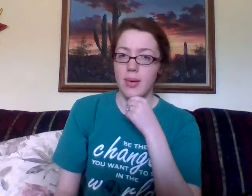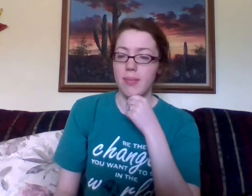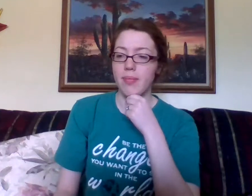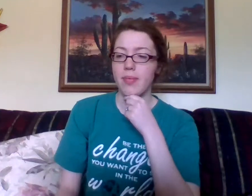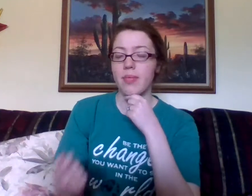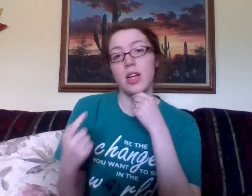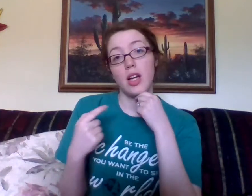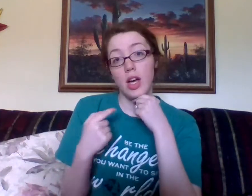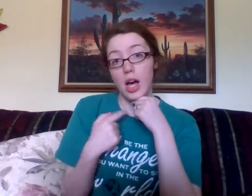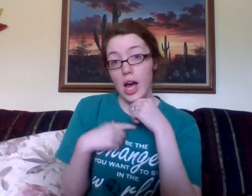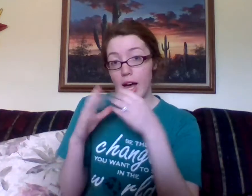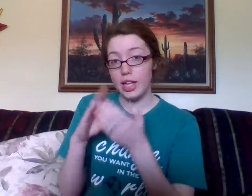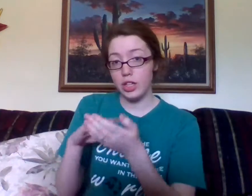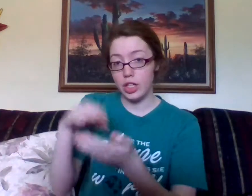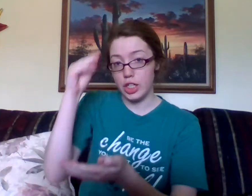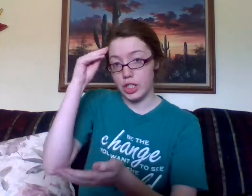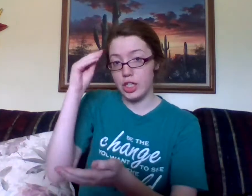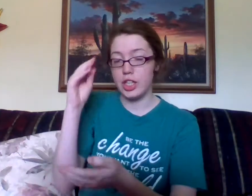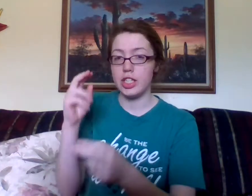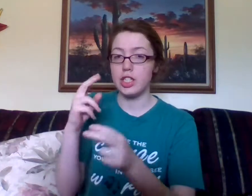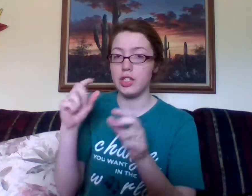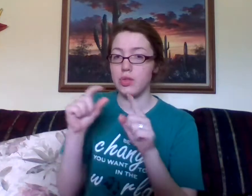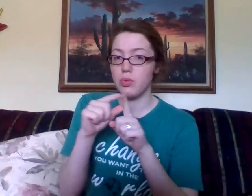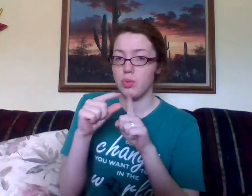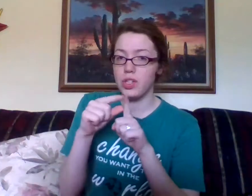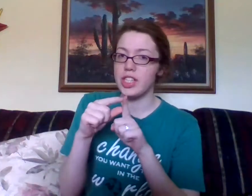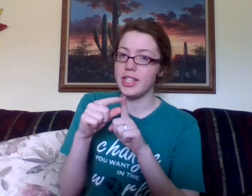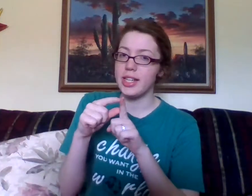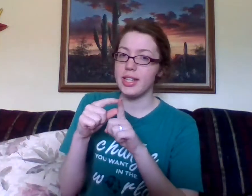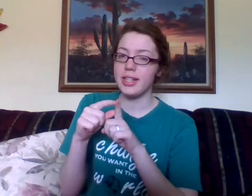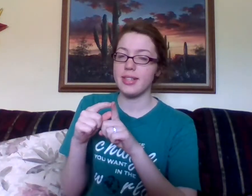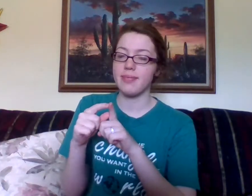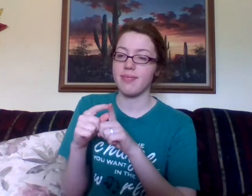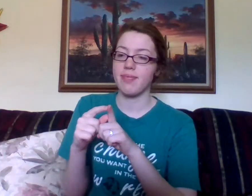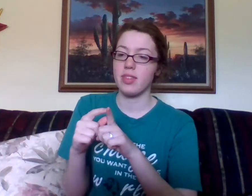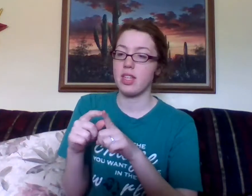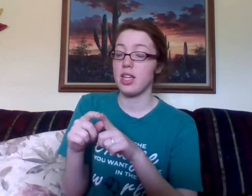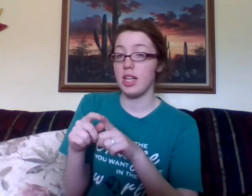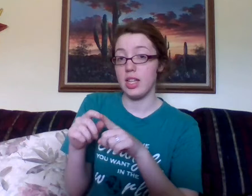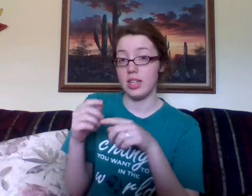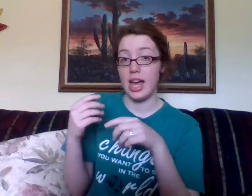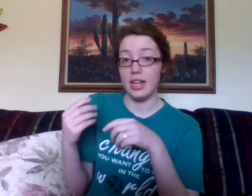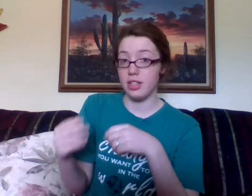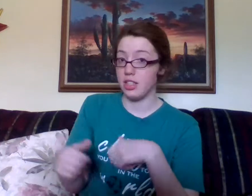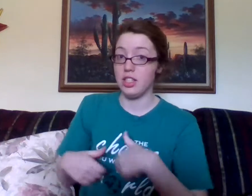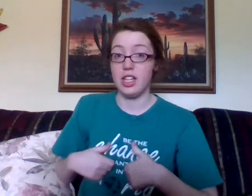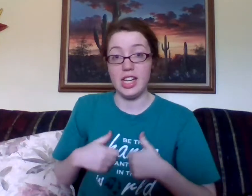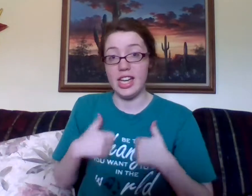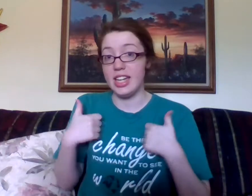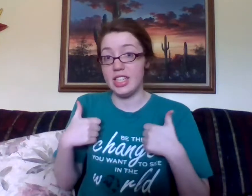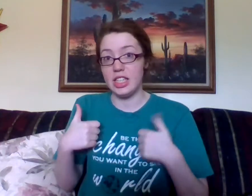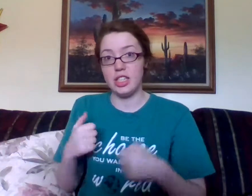um, I learned this word that